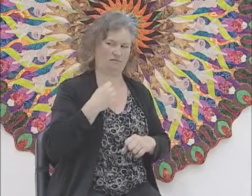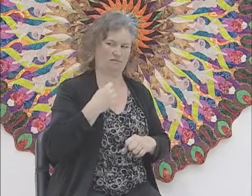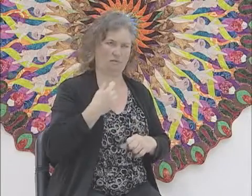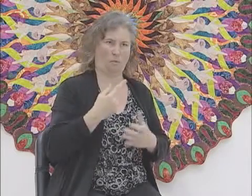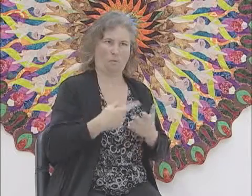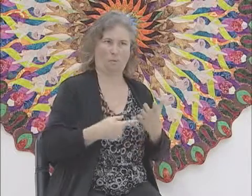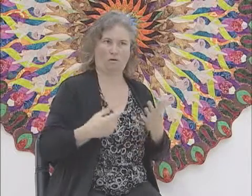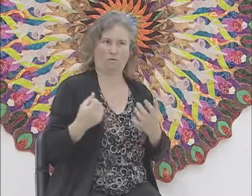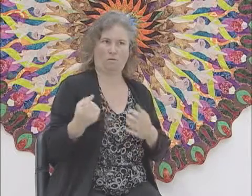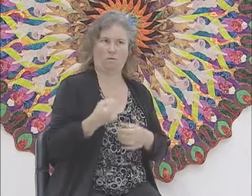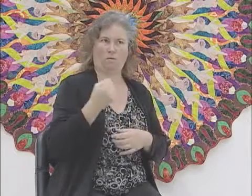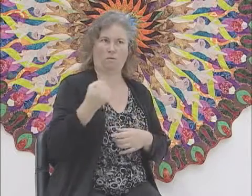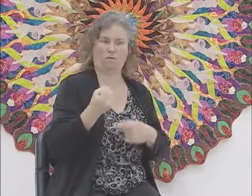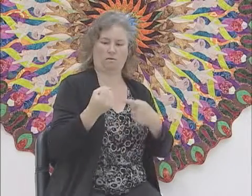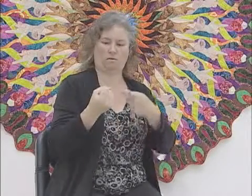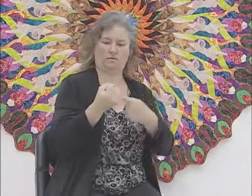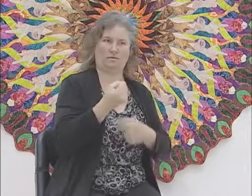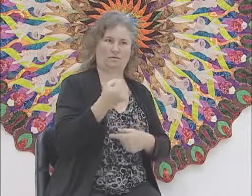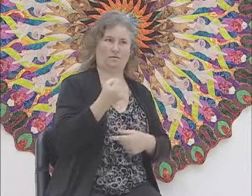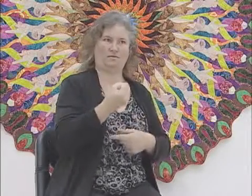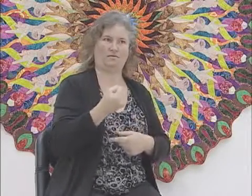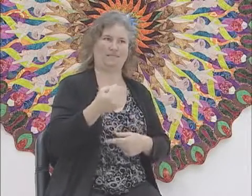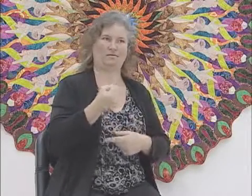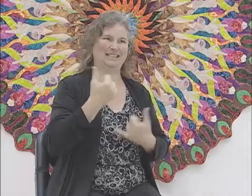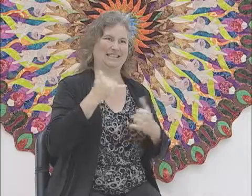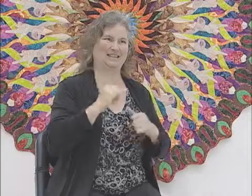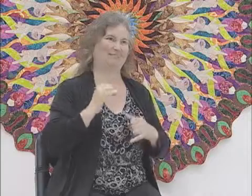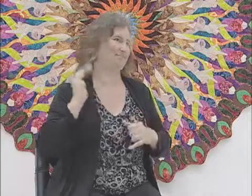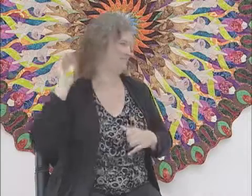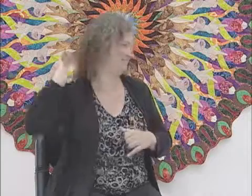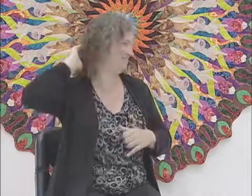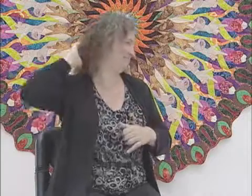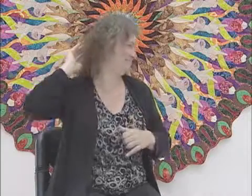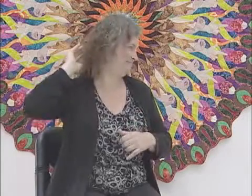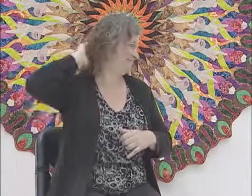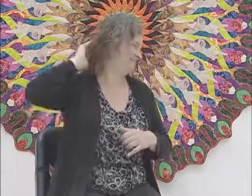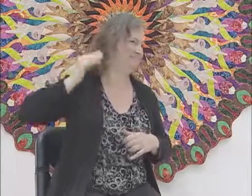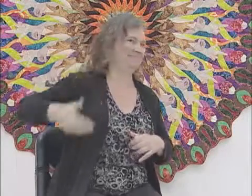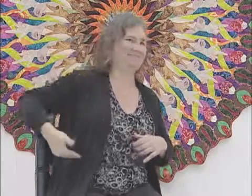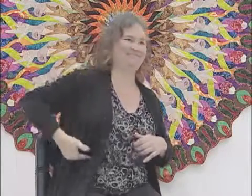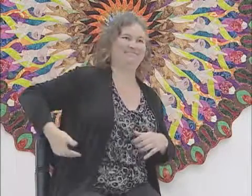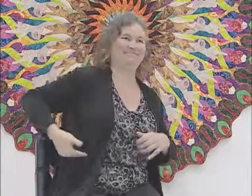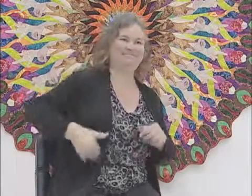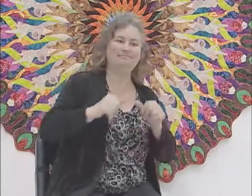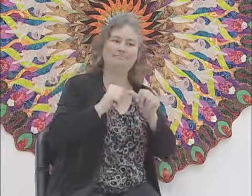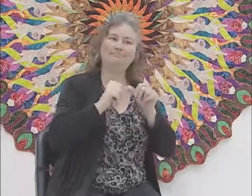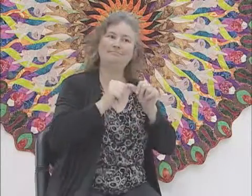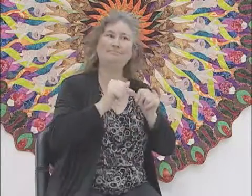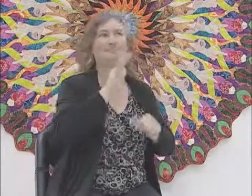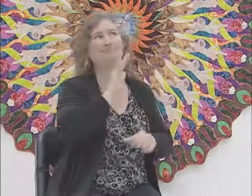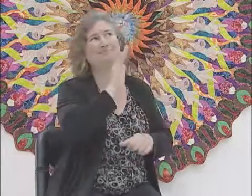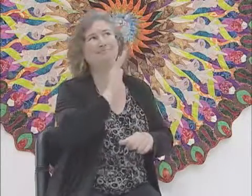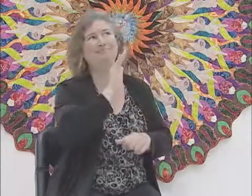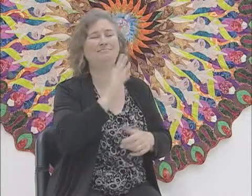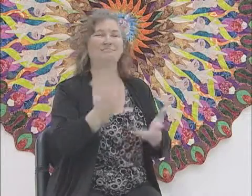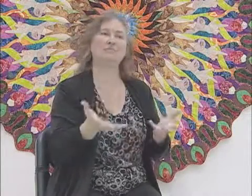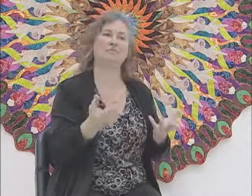5 years later, I wondered, what is holding me back with this project? It's something that's gnawing at me. It's as